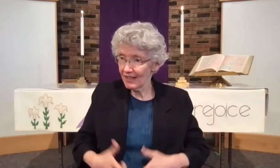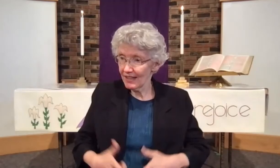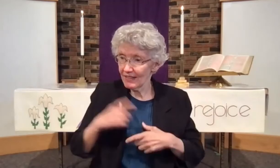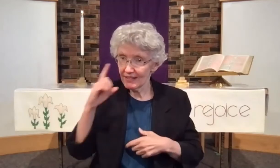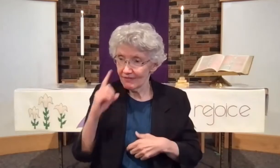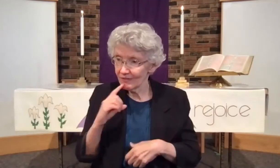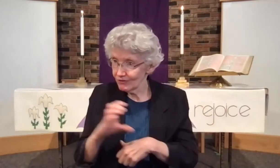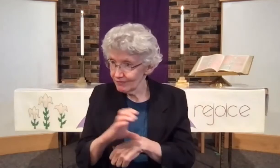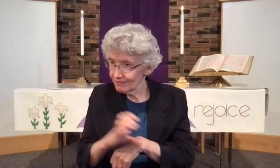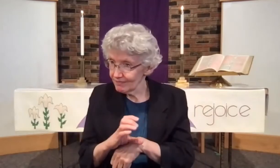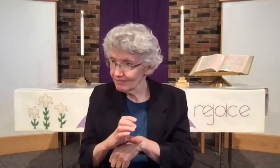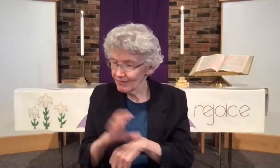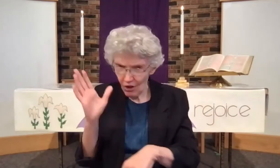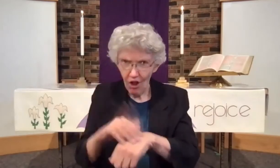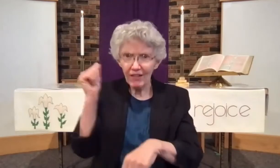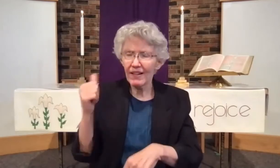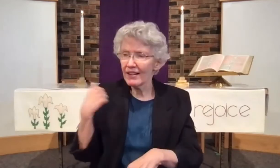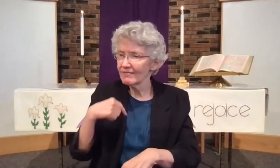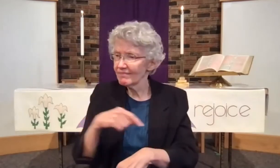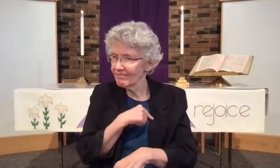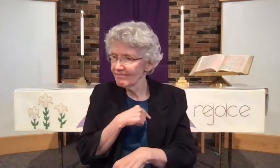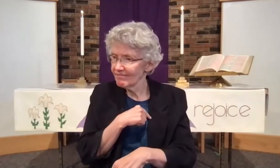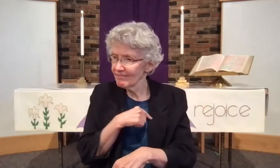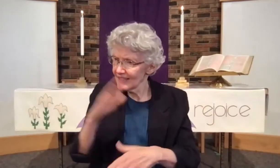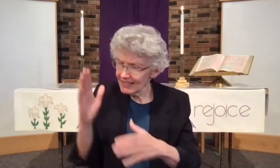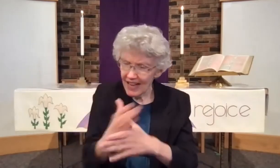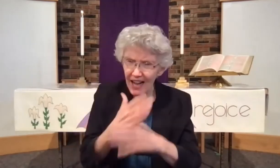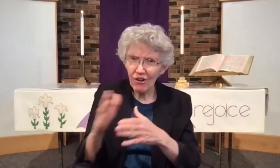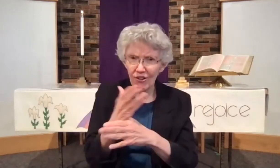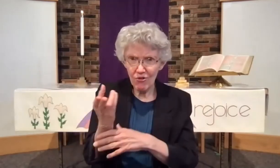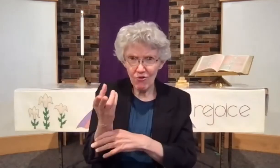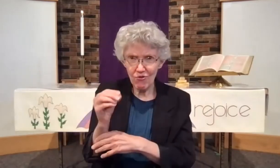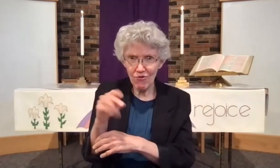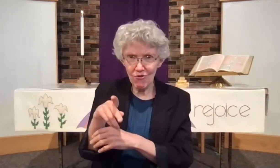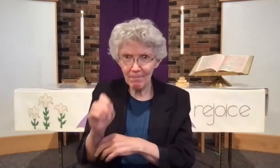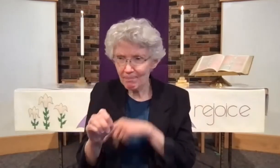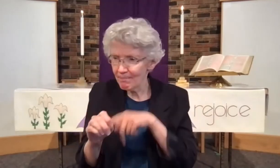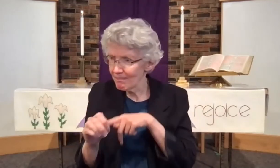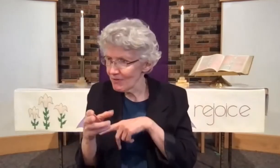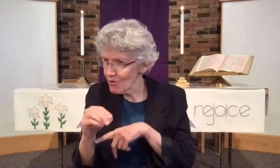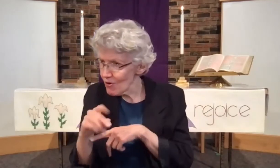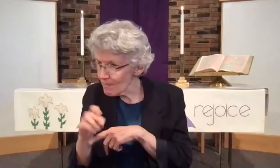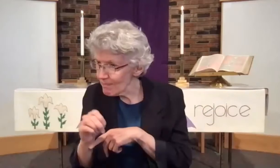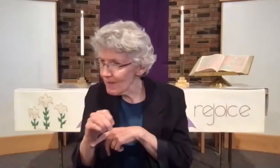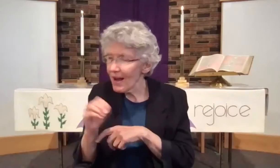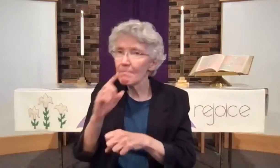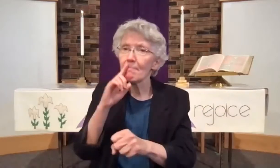Here at Bread of Life, Deaf Lutheran Church, God calls us to share this hope and